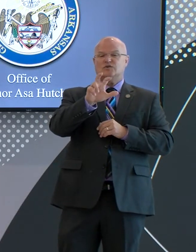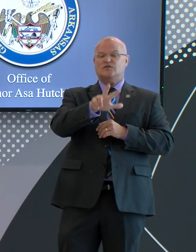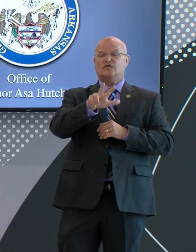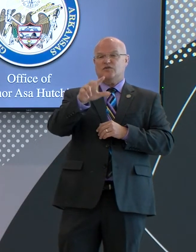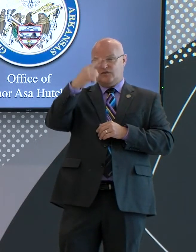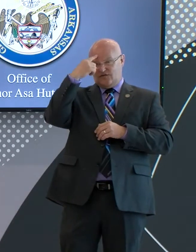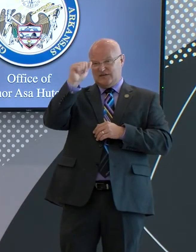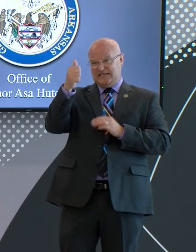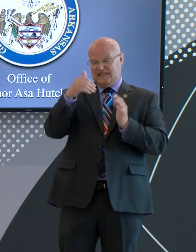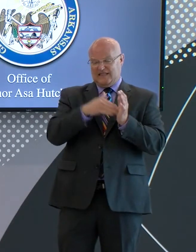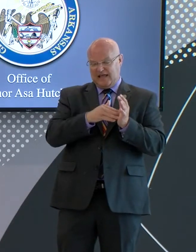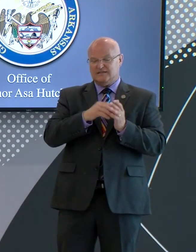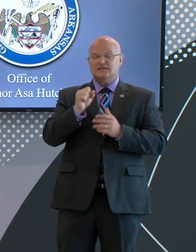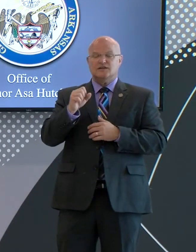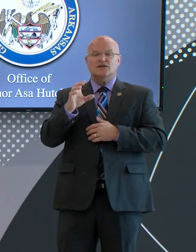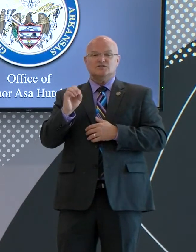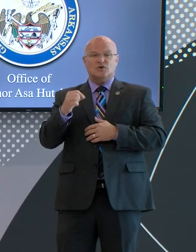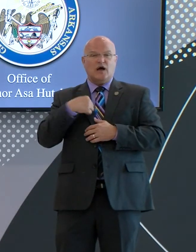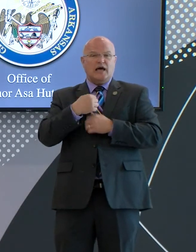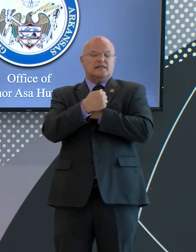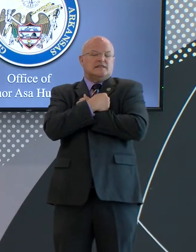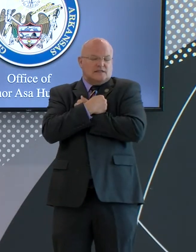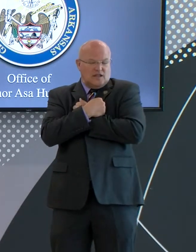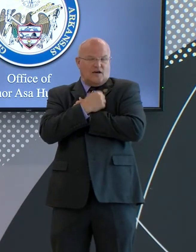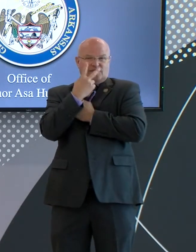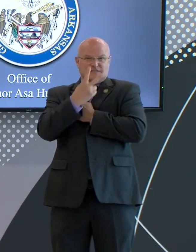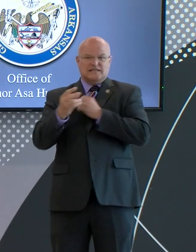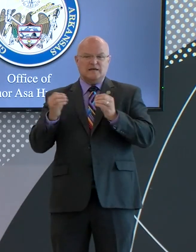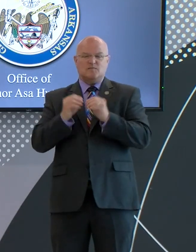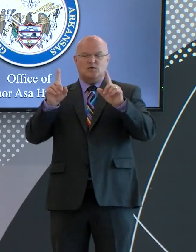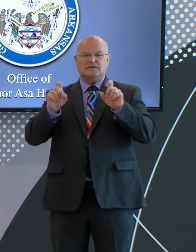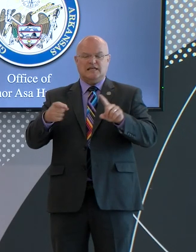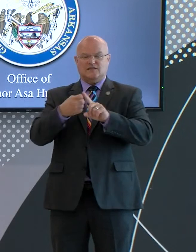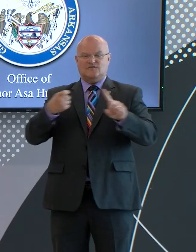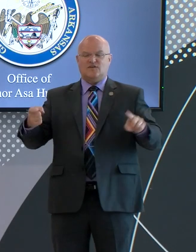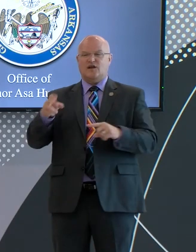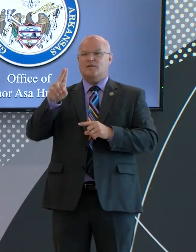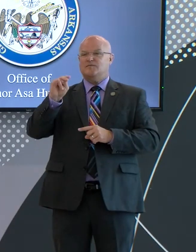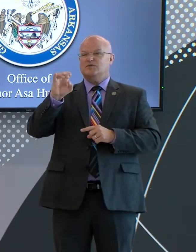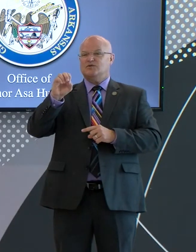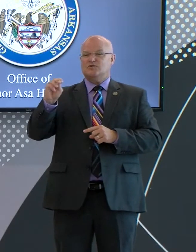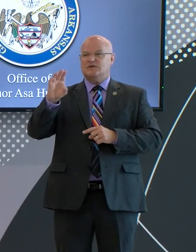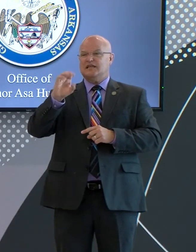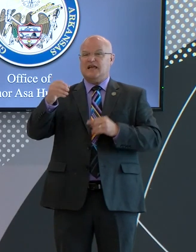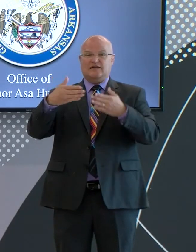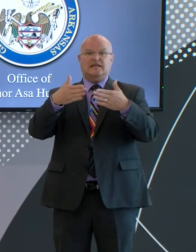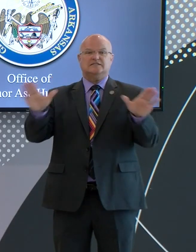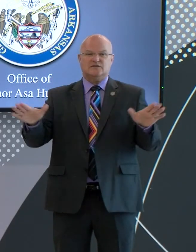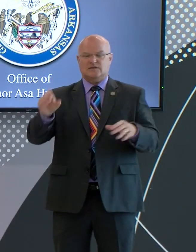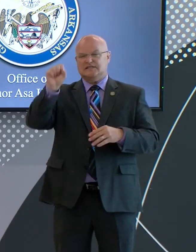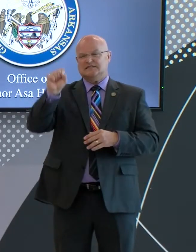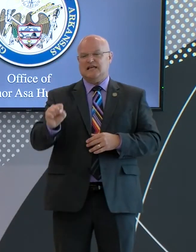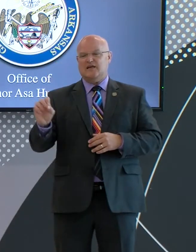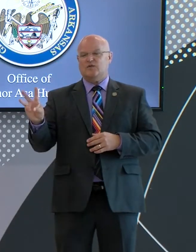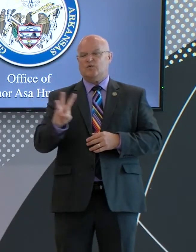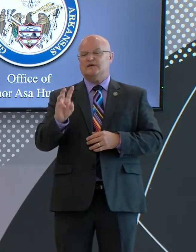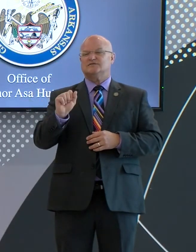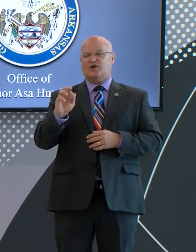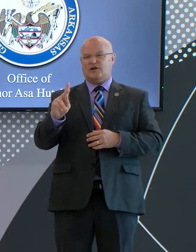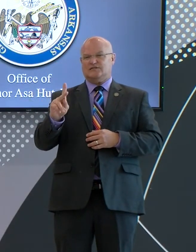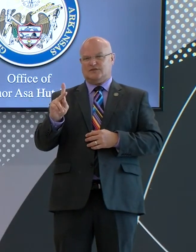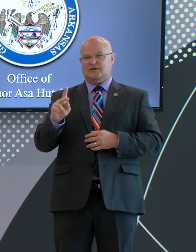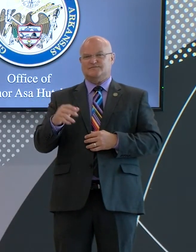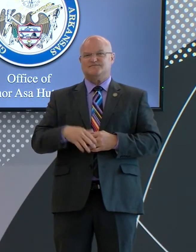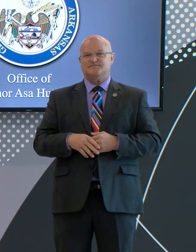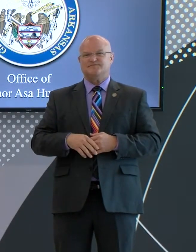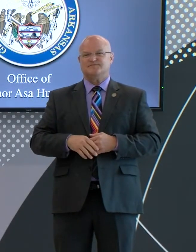per 10,000. So I'd love to see a lot more tests coming from Union County in general and Southwest Arkansas specifically as